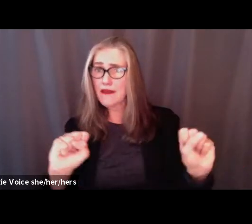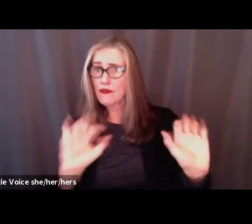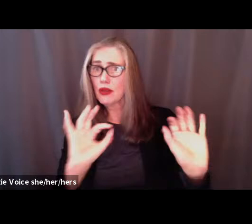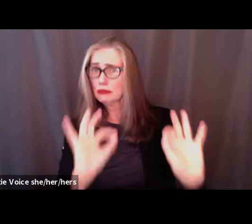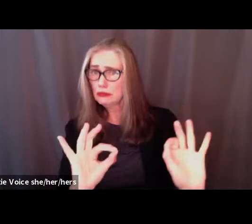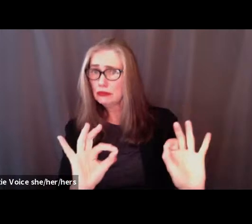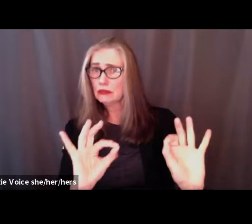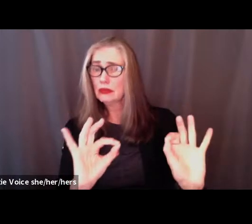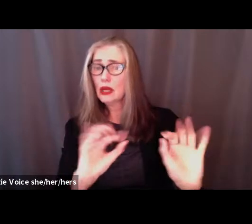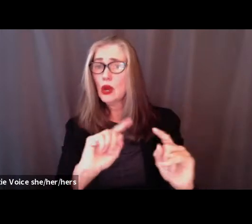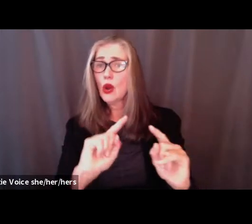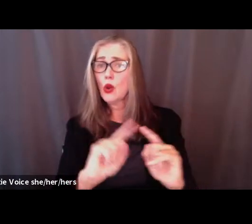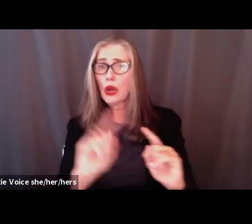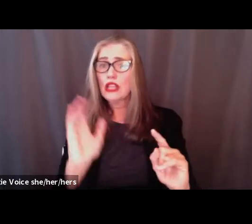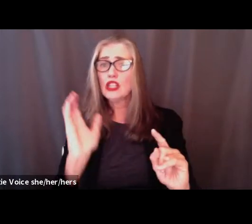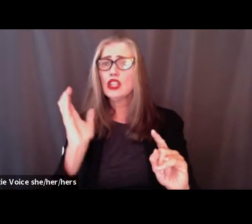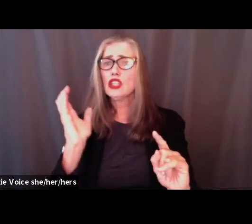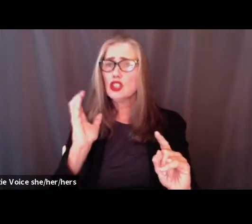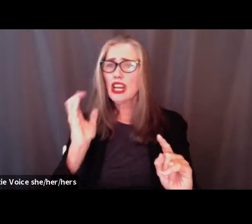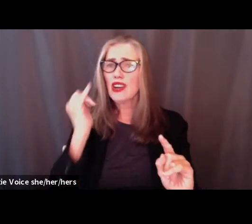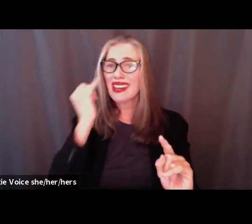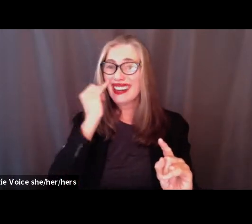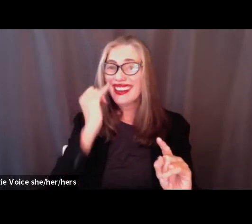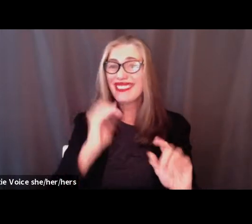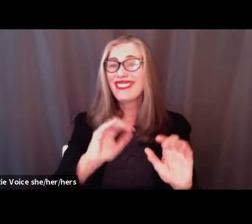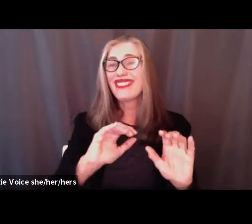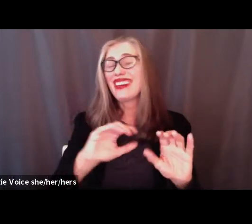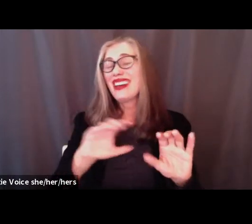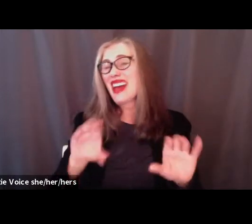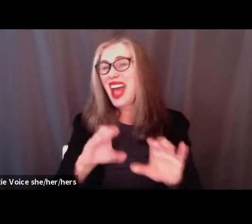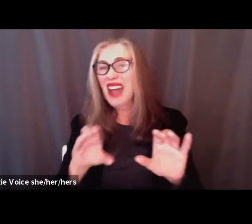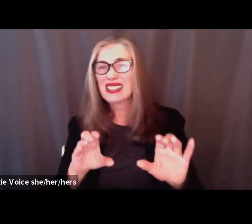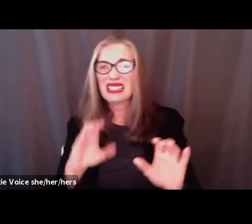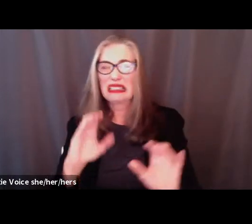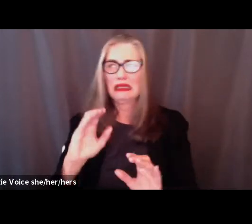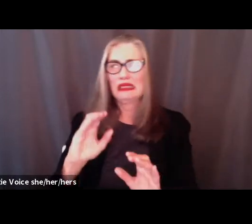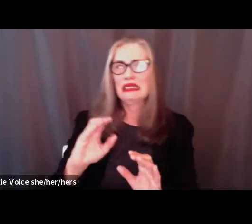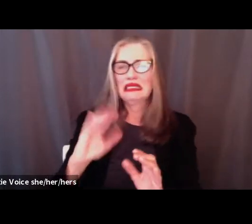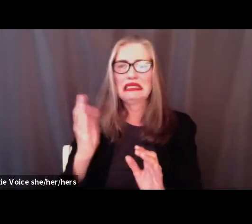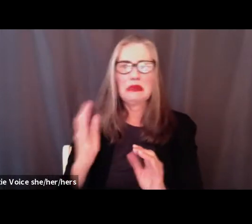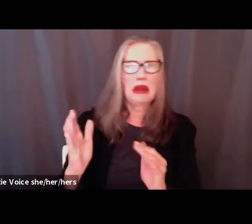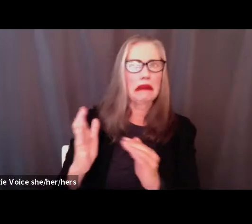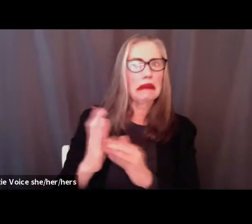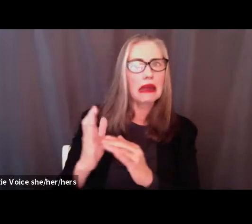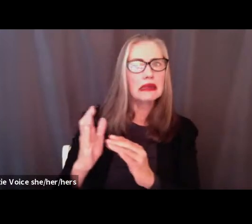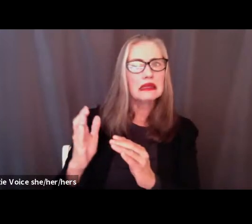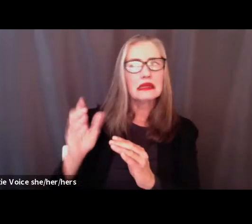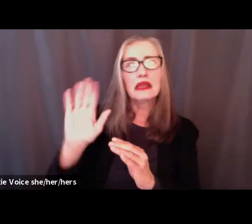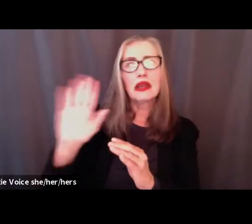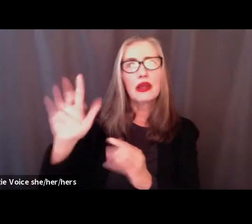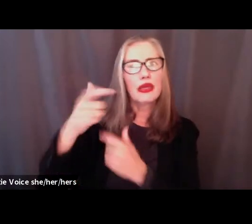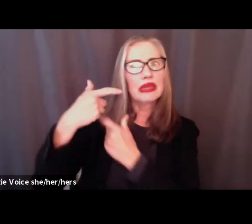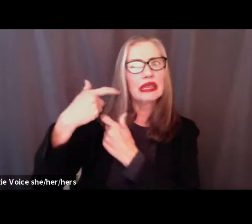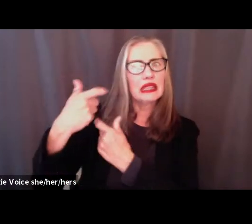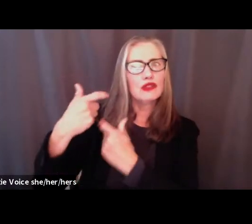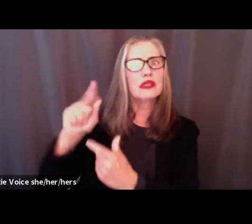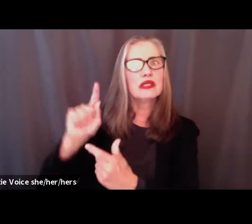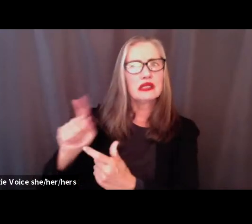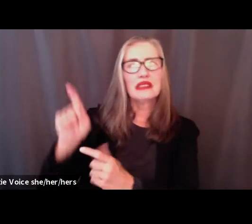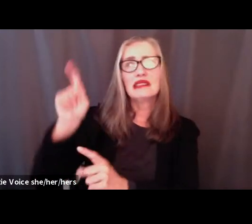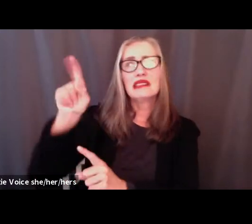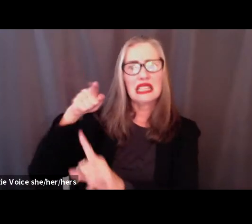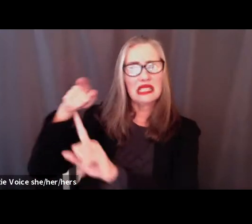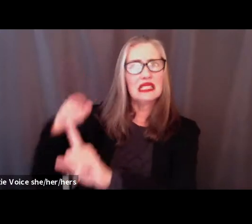the chair seemed to be acting in a way that was against the interests of the party. And that the idea here is that in